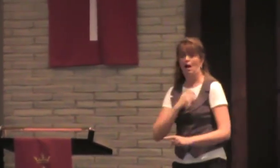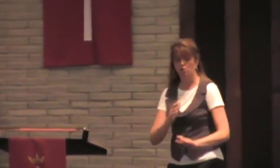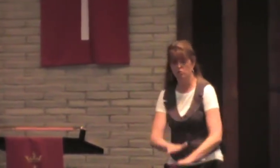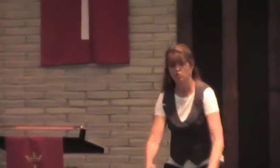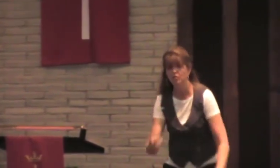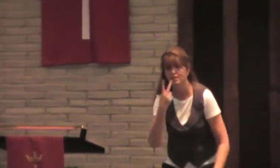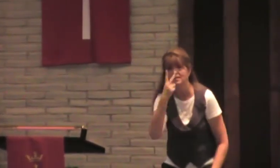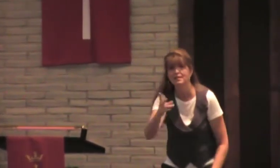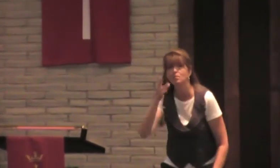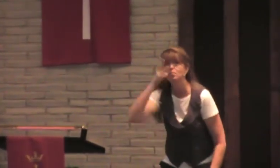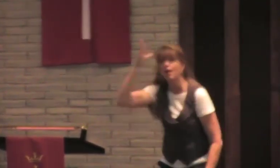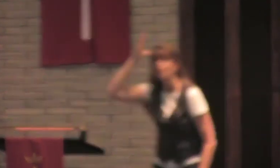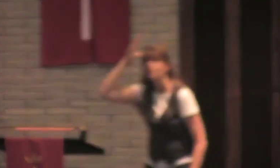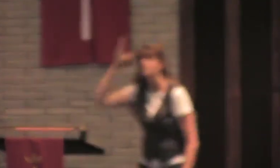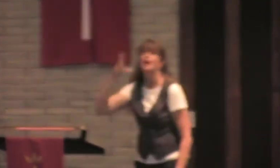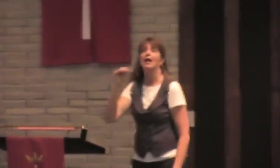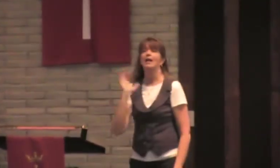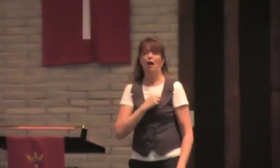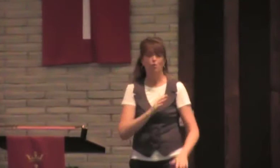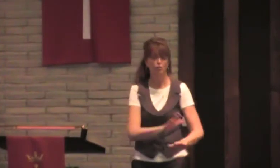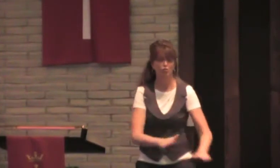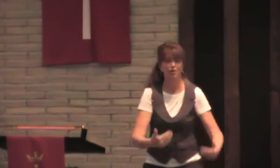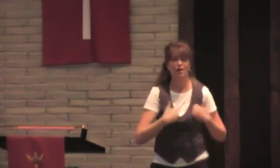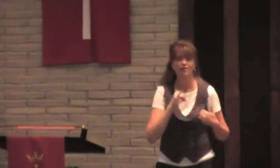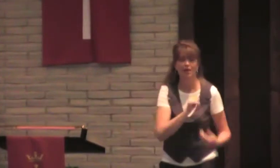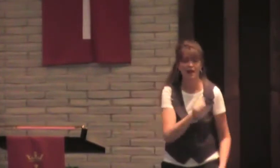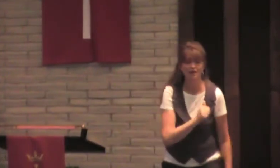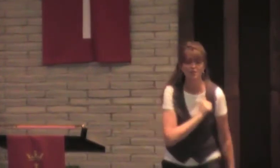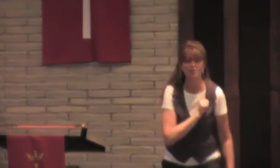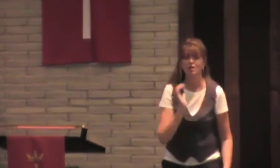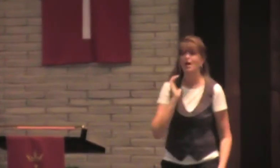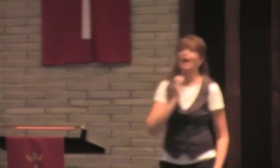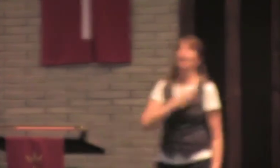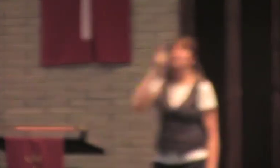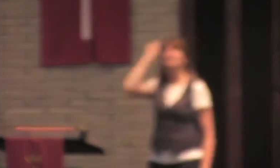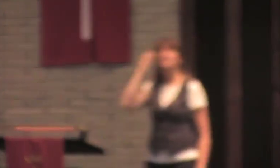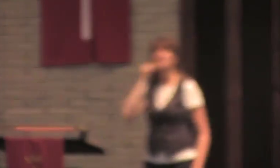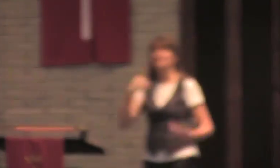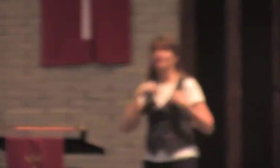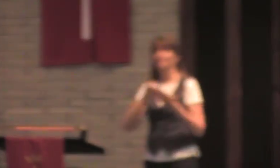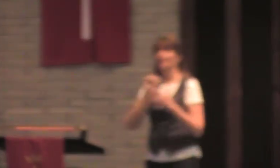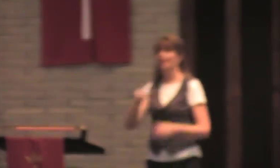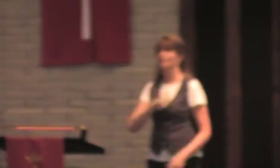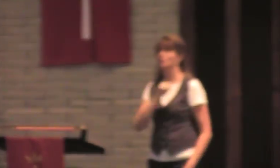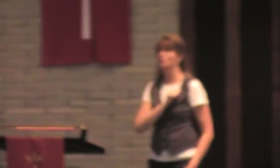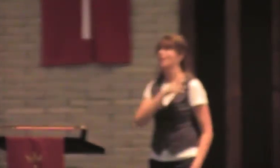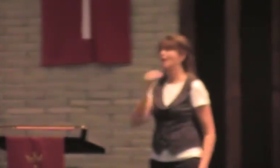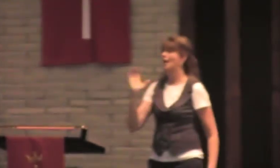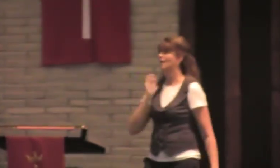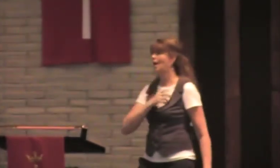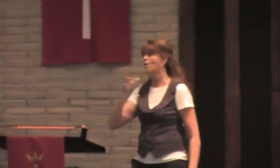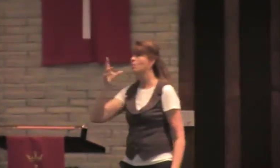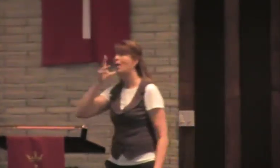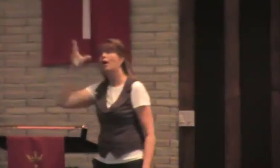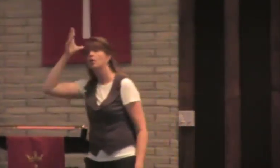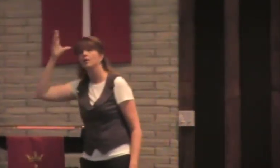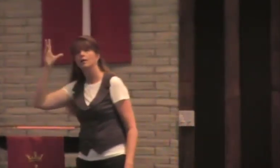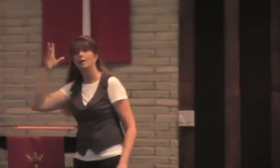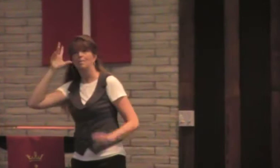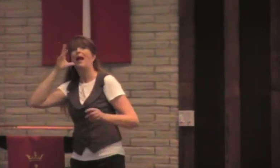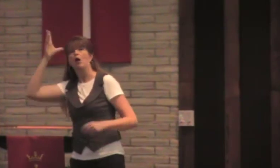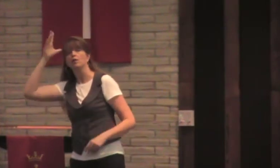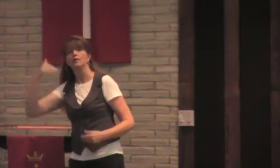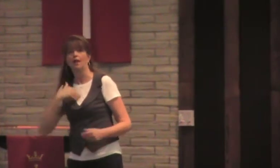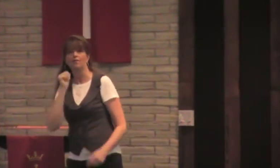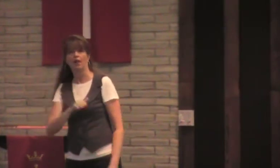worse. And our children see our parents, their parents, and our children and our teens see our attitude, and